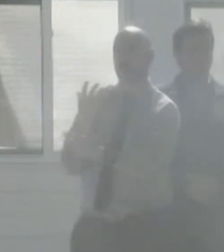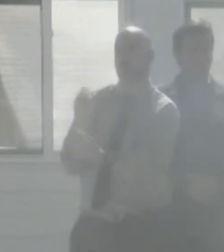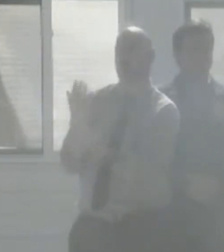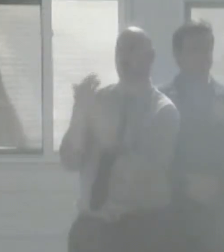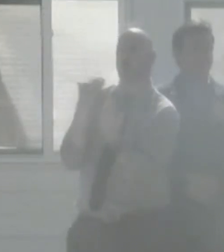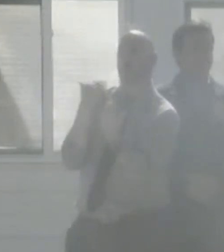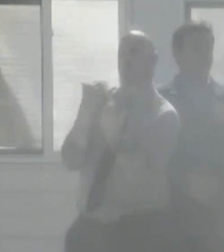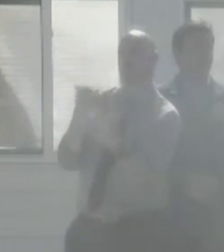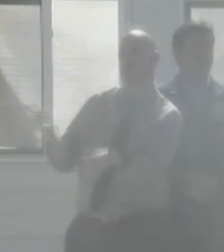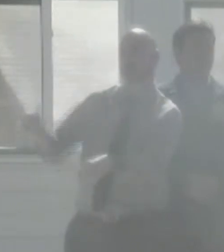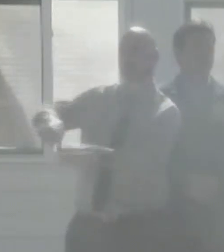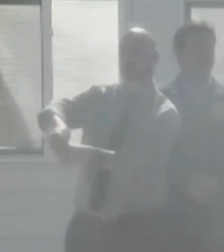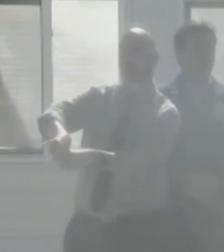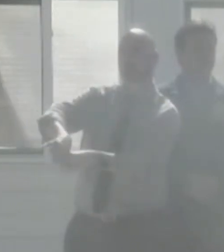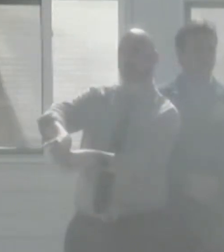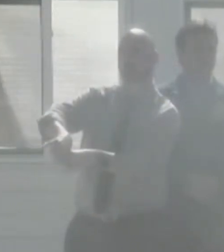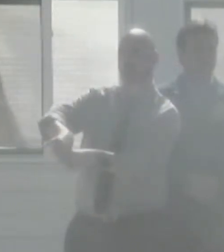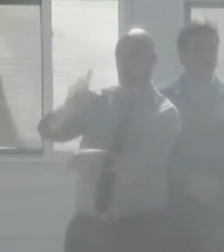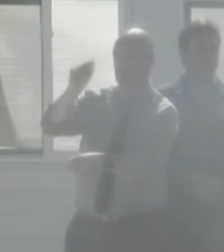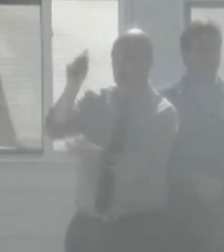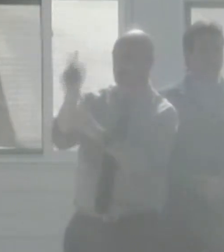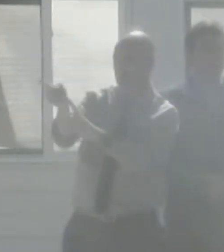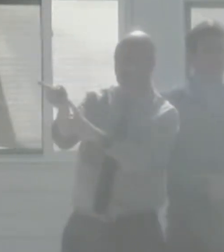that the fumes and odorless